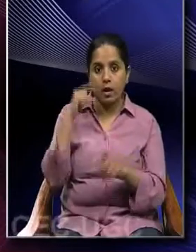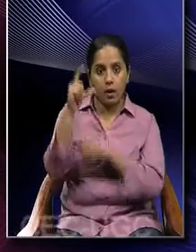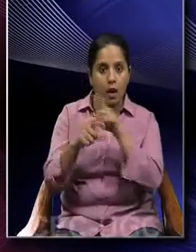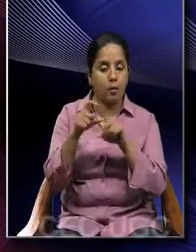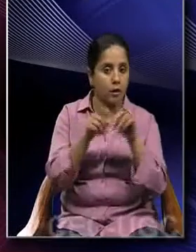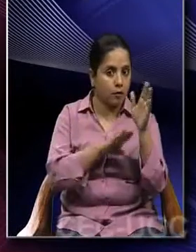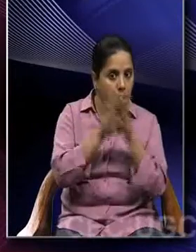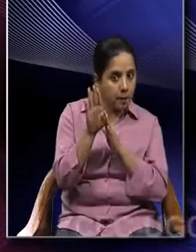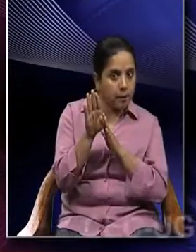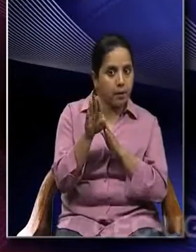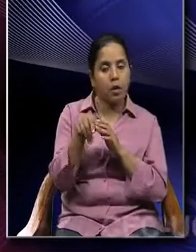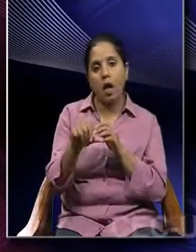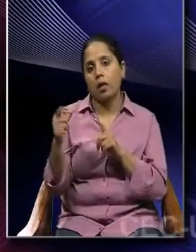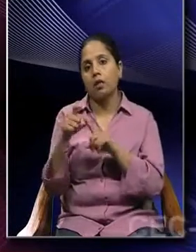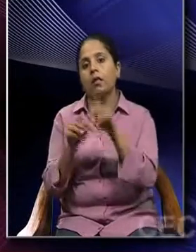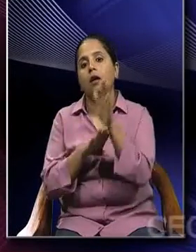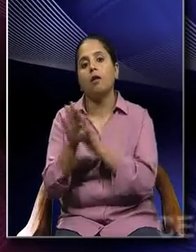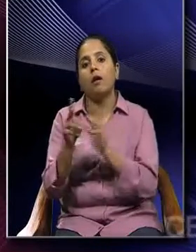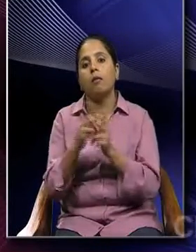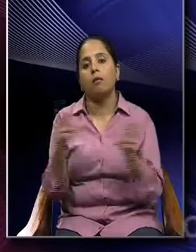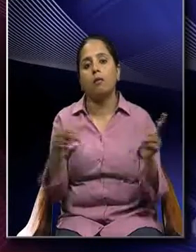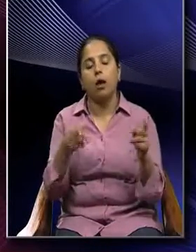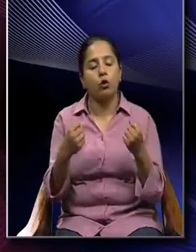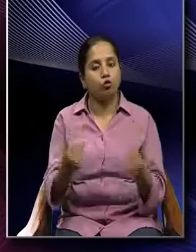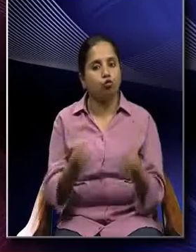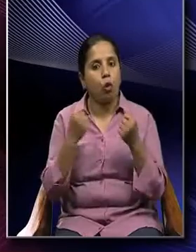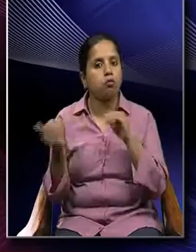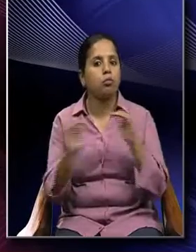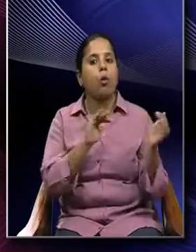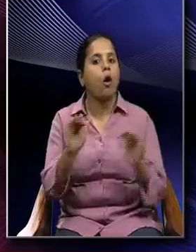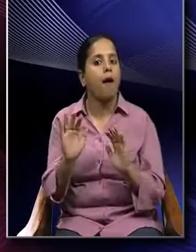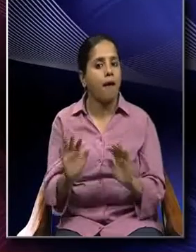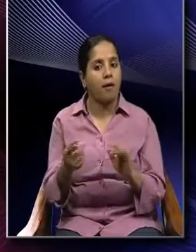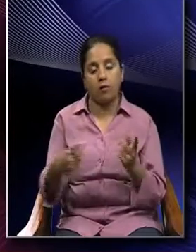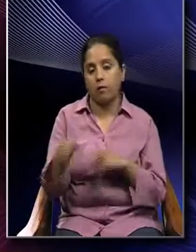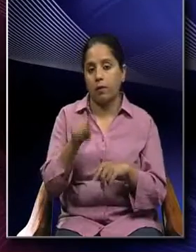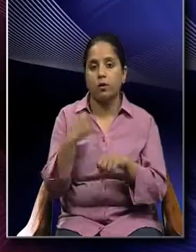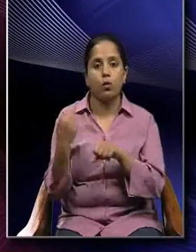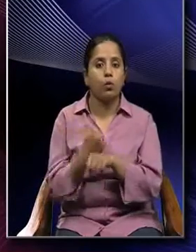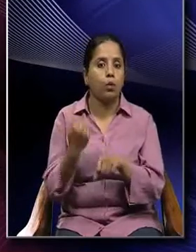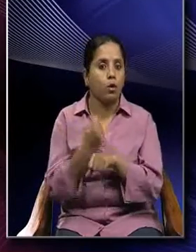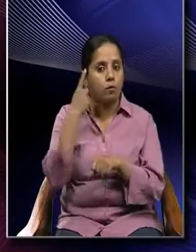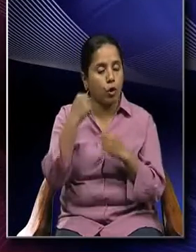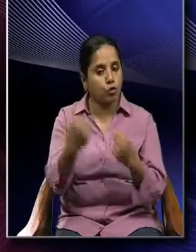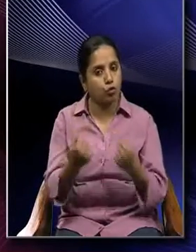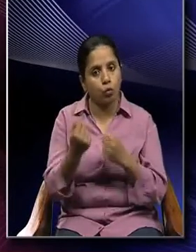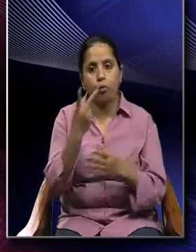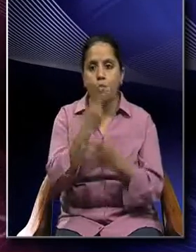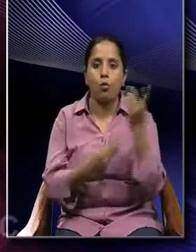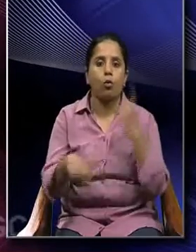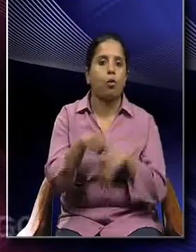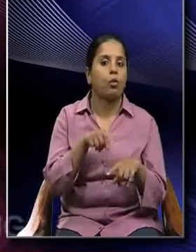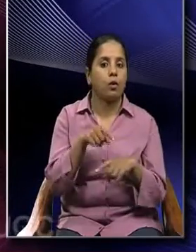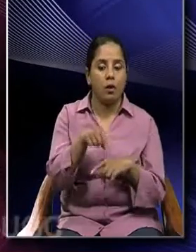development and other developmental links, they are strengthened together. So we have to work for strengthening both of them, not